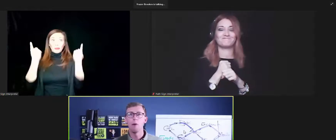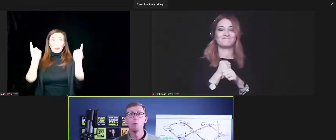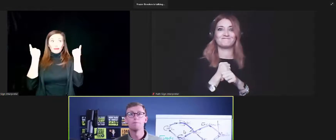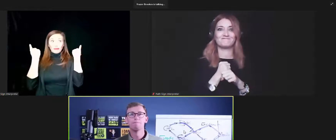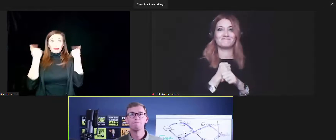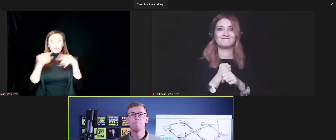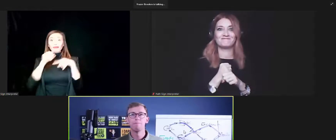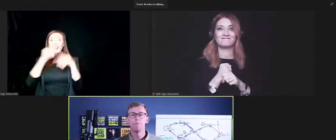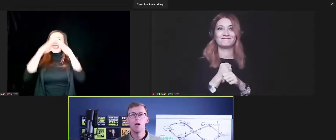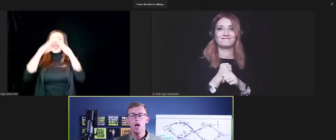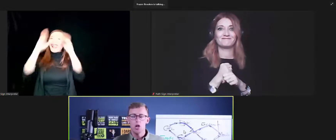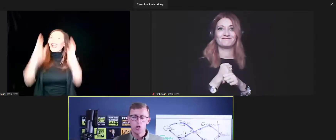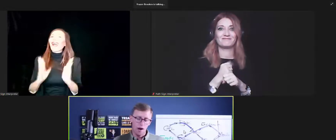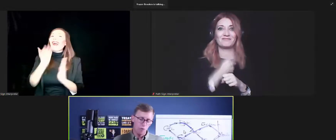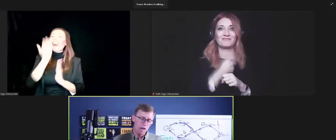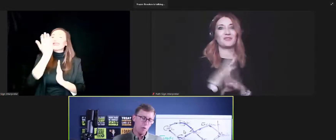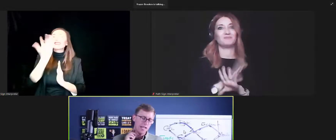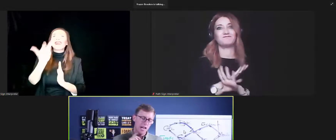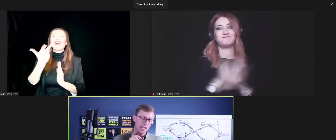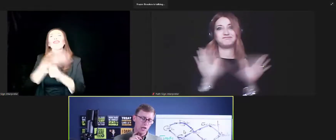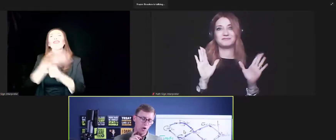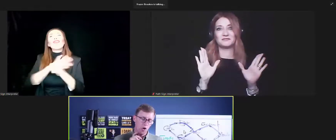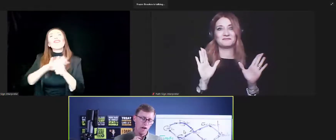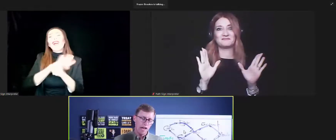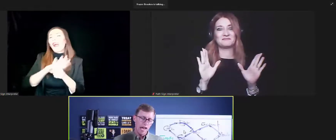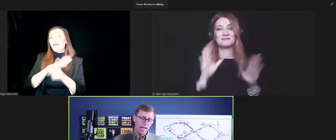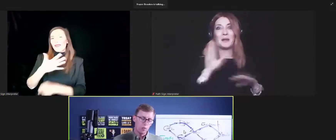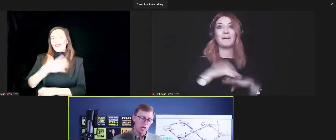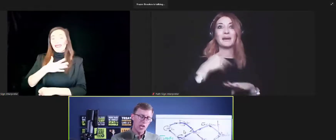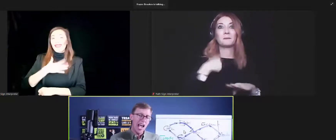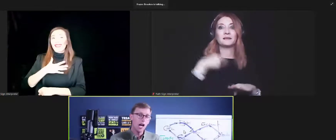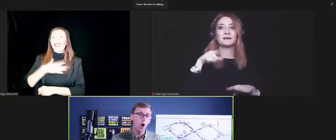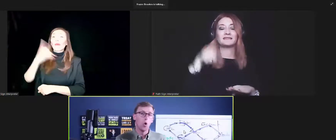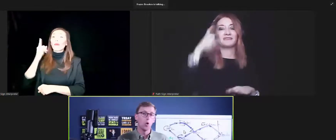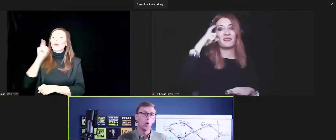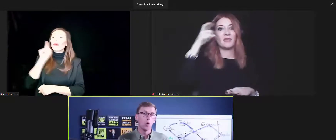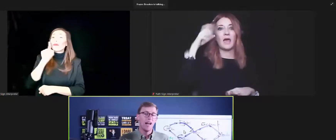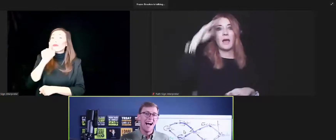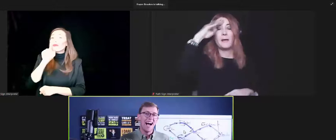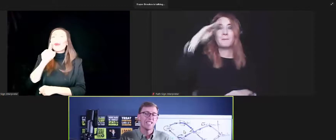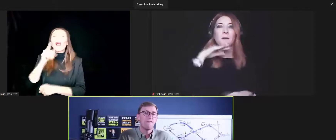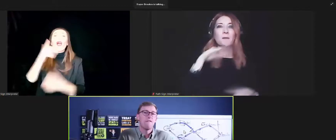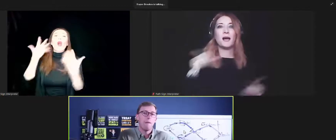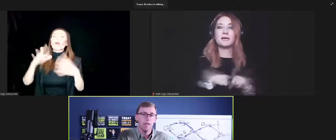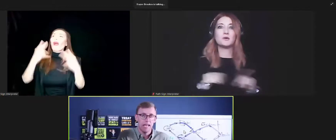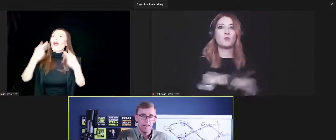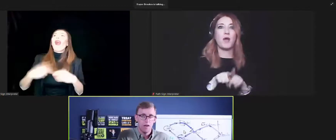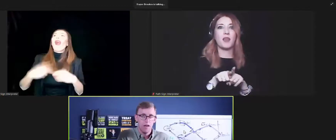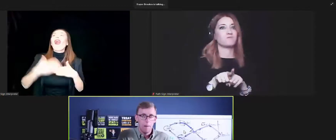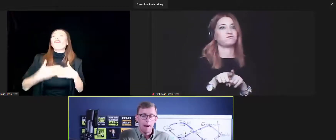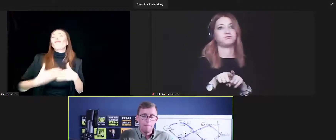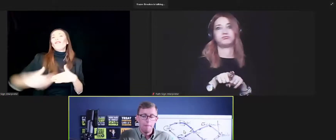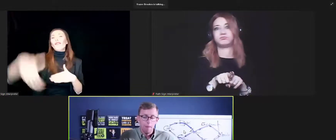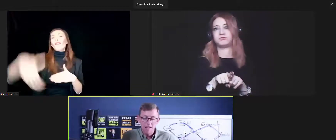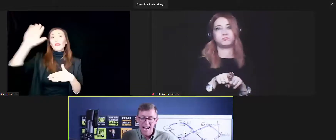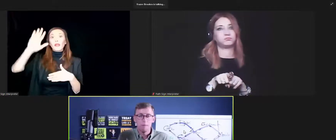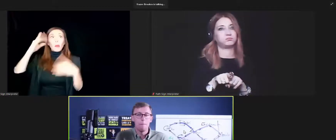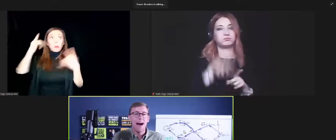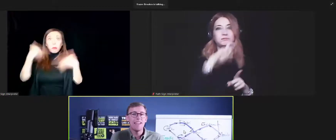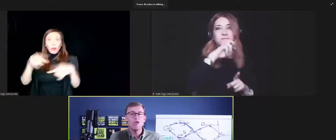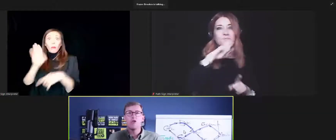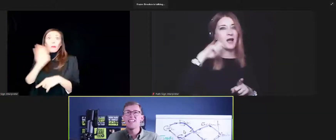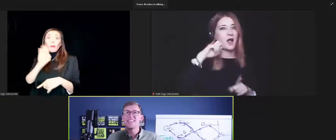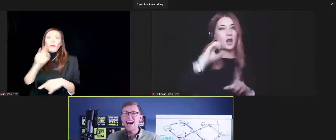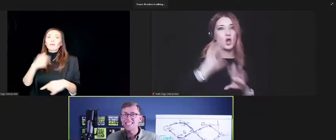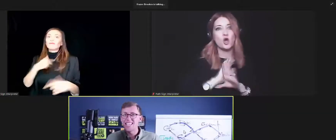hero. So the reason why I tell you this story is we set a goal as a family. My mum and dad